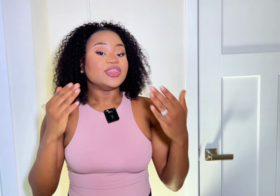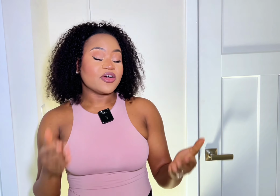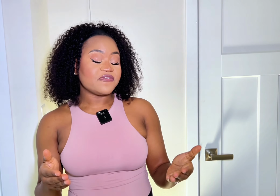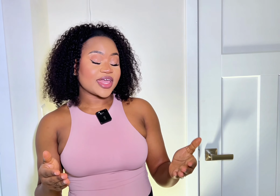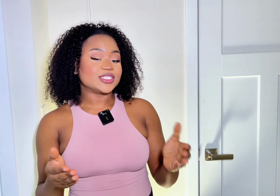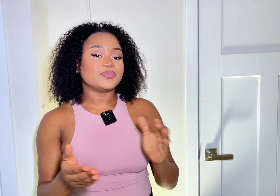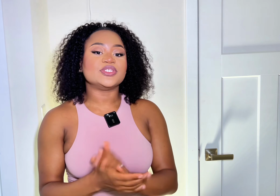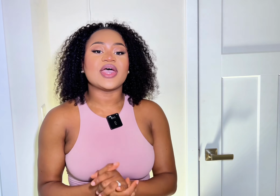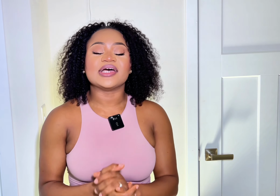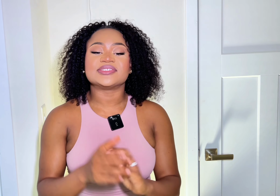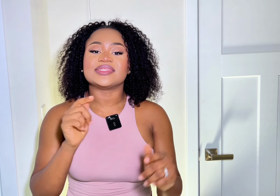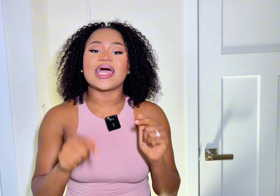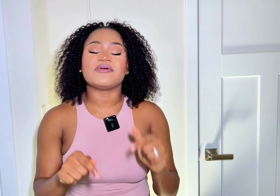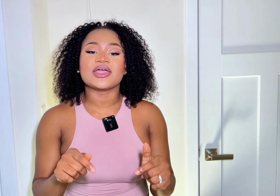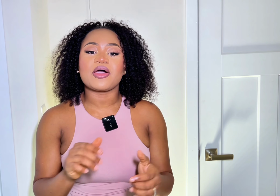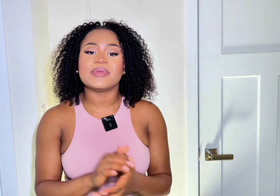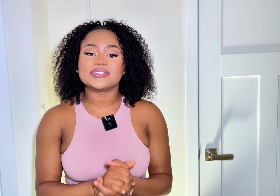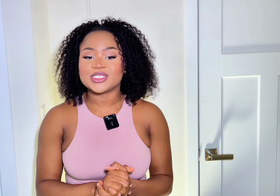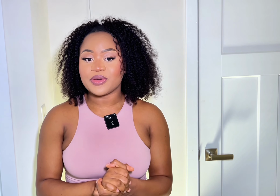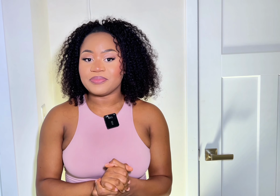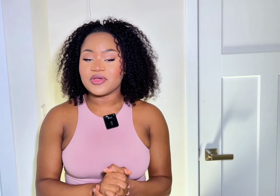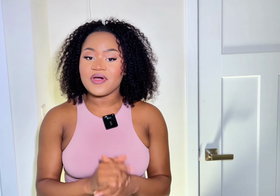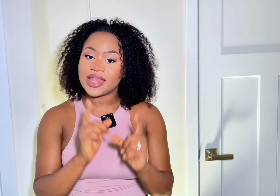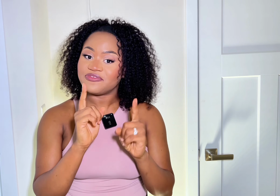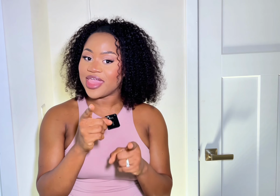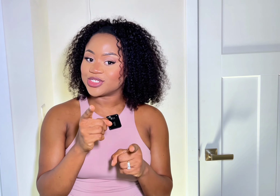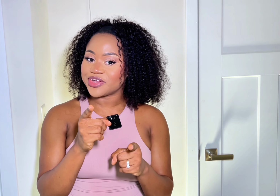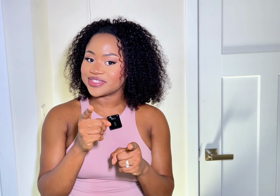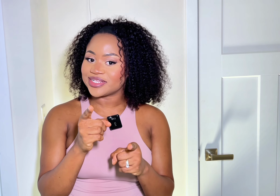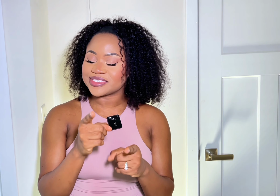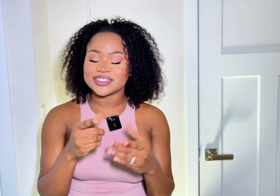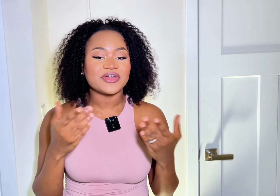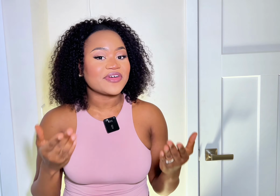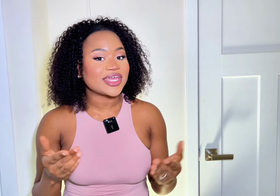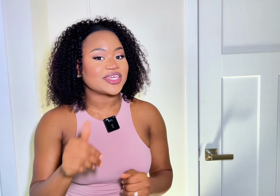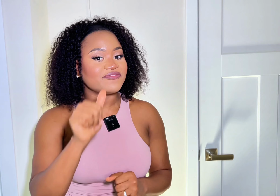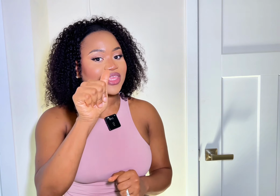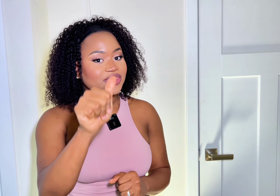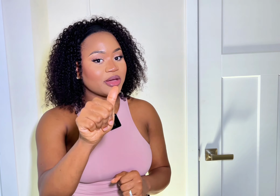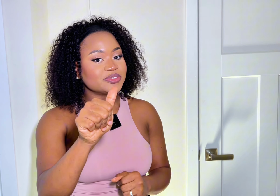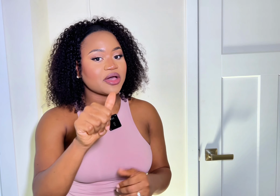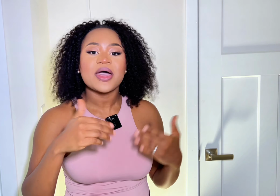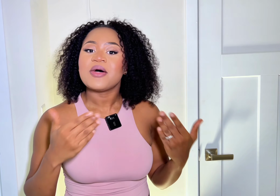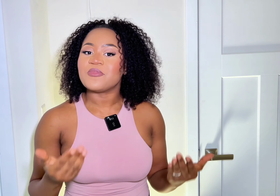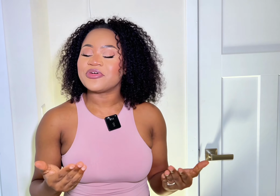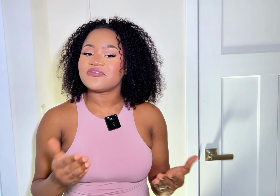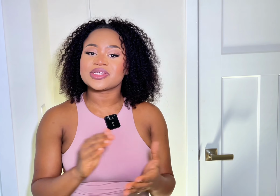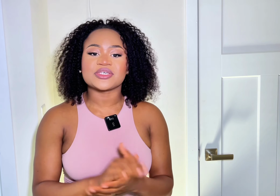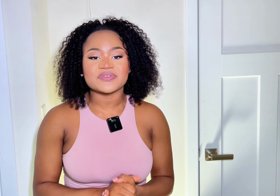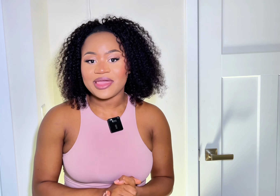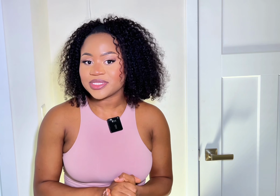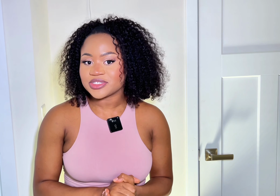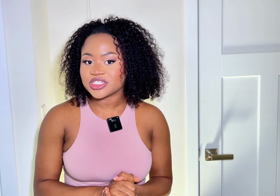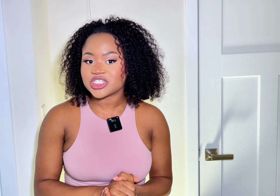Don't forget to put your answer down in the comment section below, and if you enjoyed this lesson, don't forget to give it a thumbs up. Moreover, subscribing to this